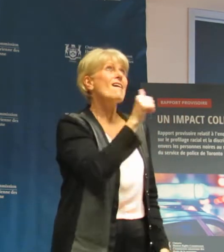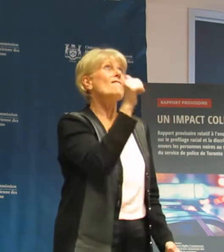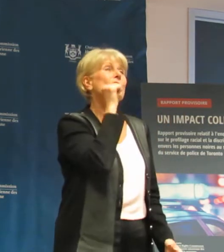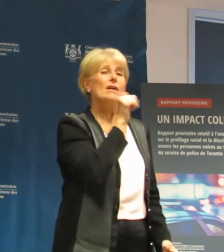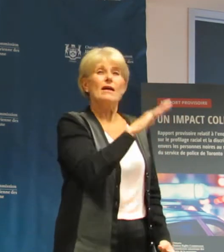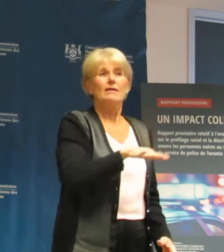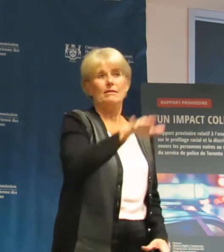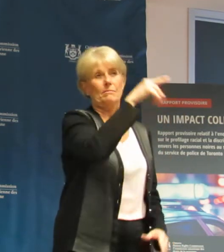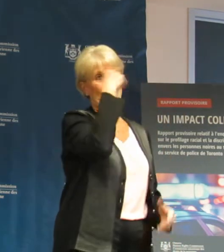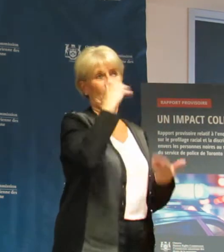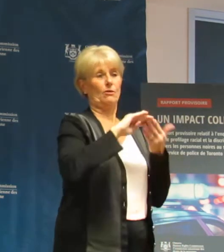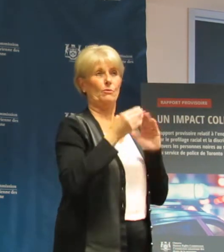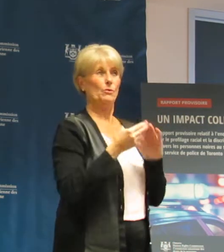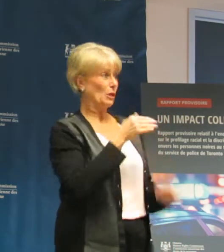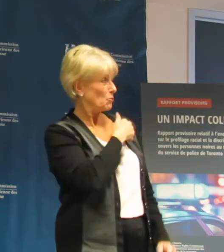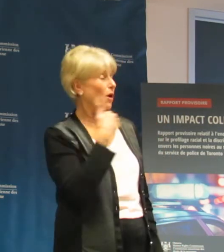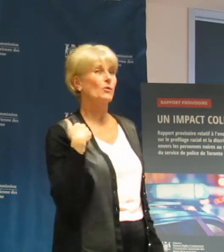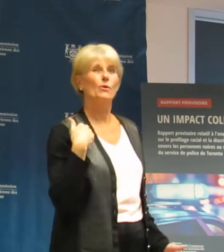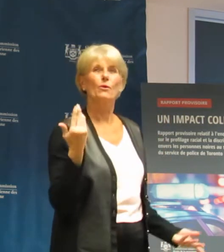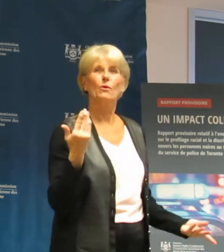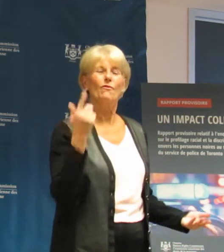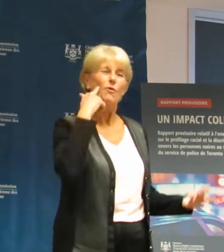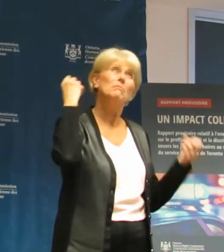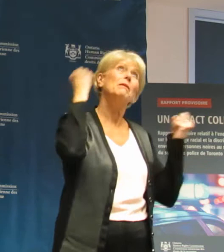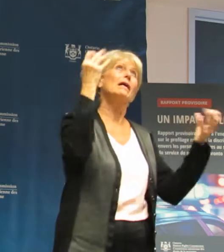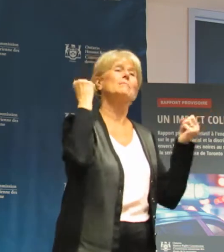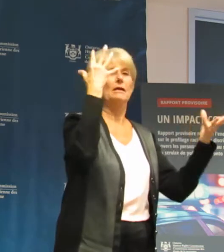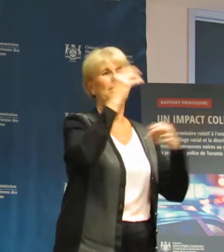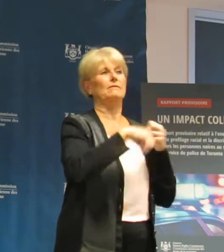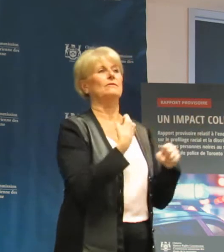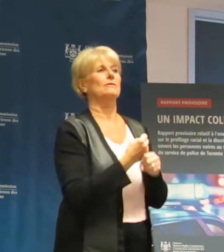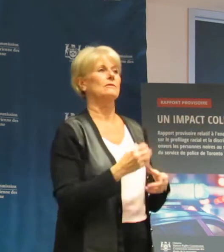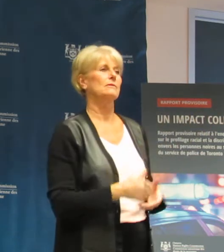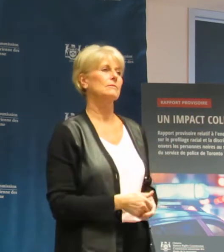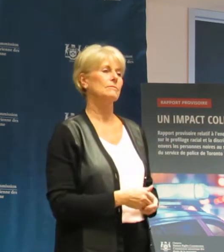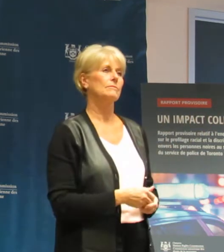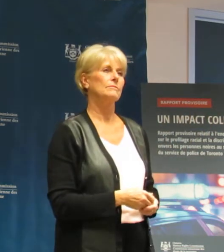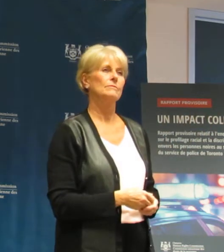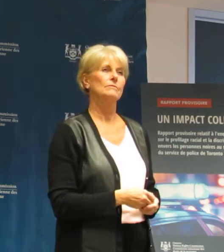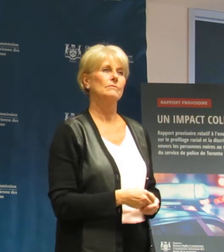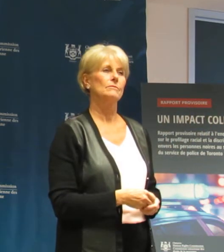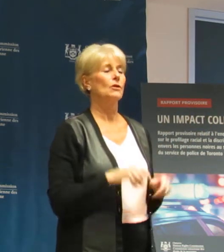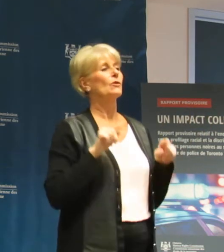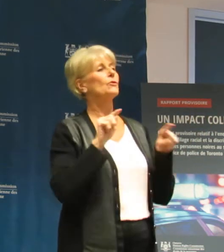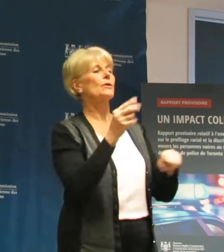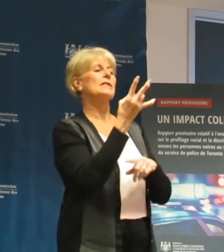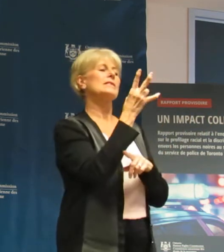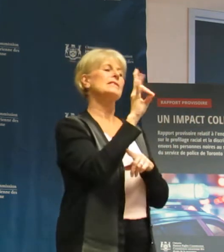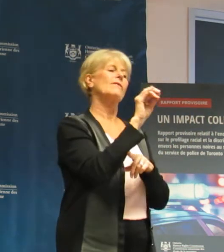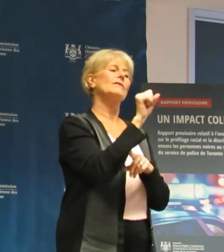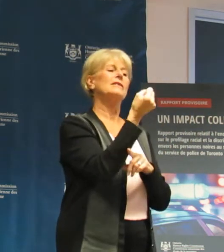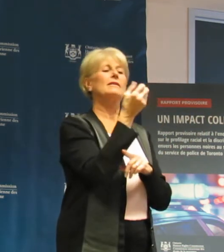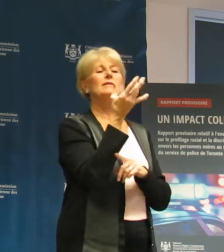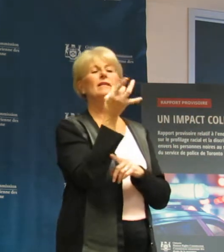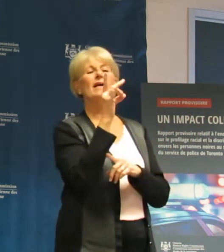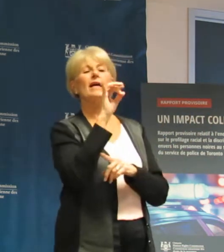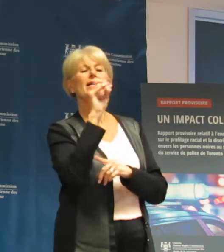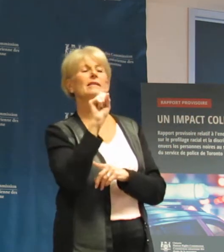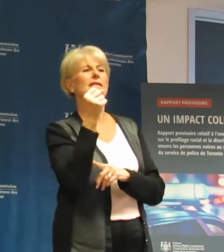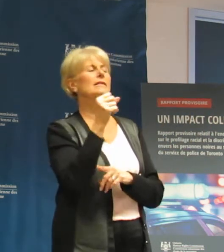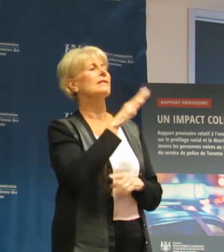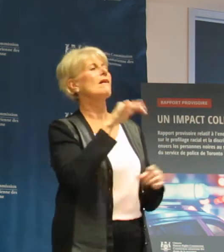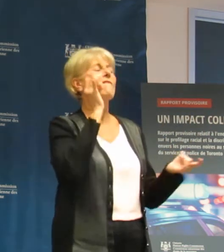Black community in Toronto for decades. During the 70s and 80s, the